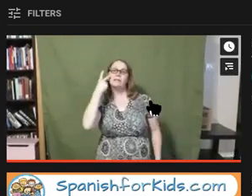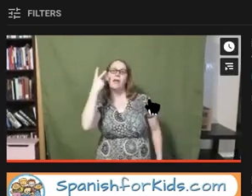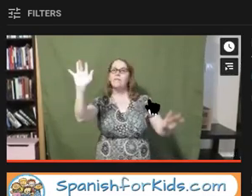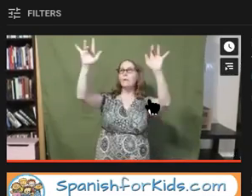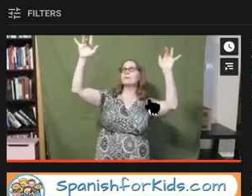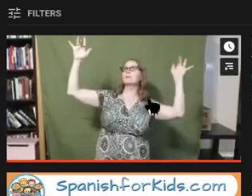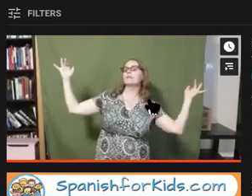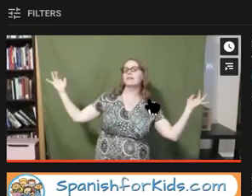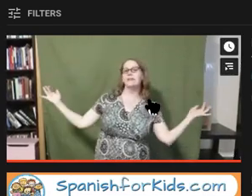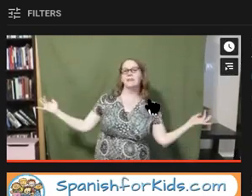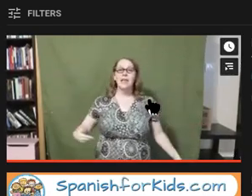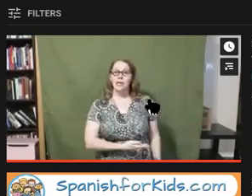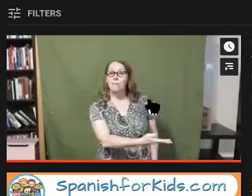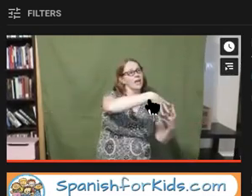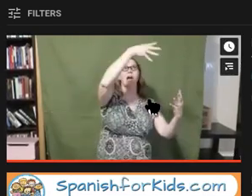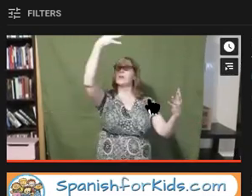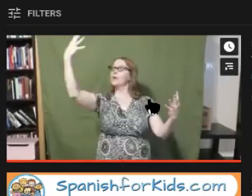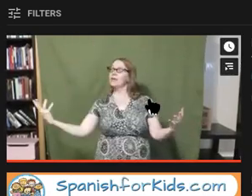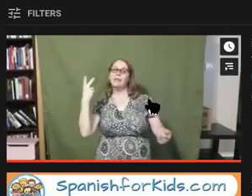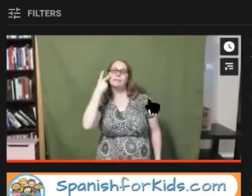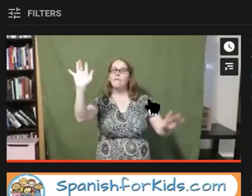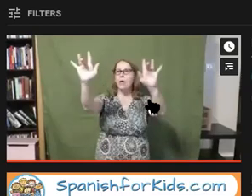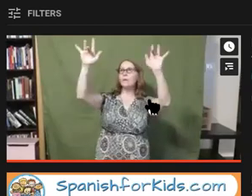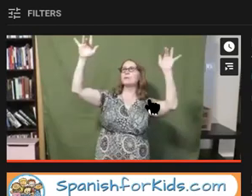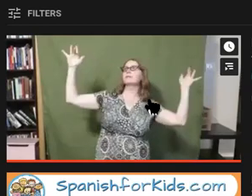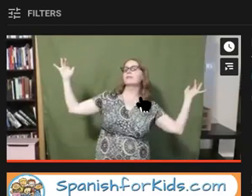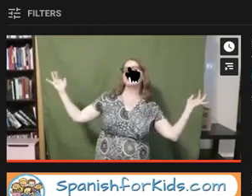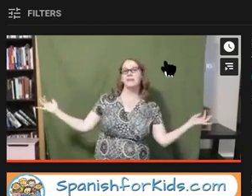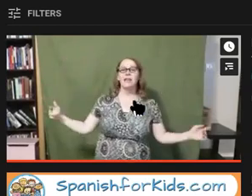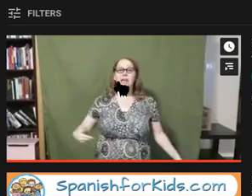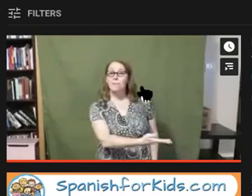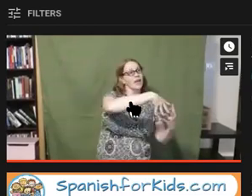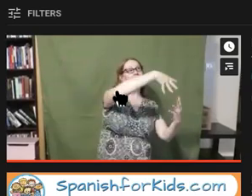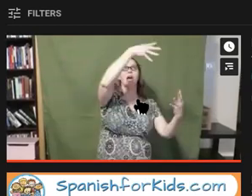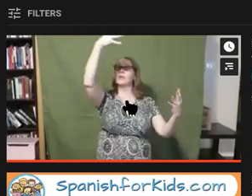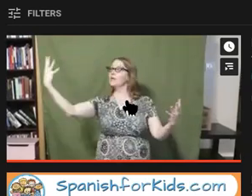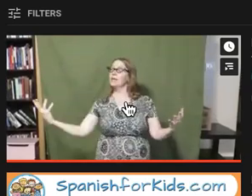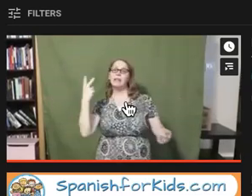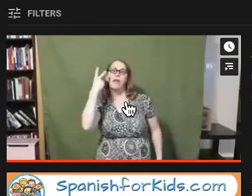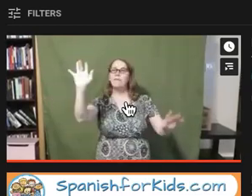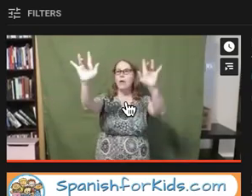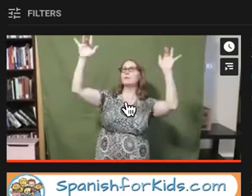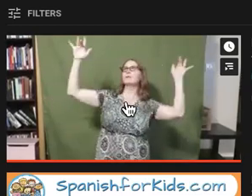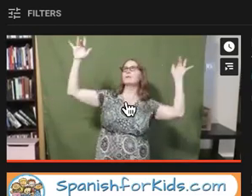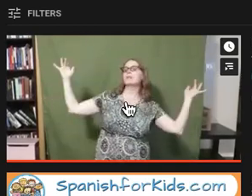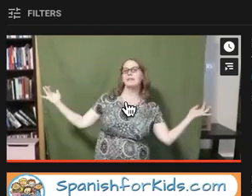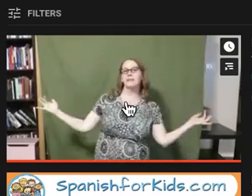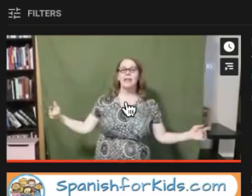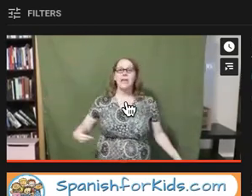up. Inmediatamente 2 videos salen. So this first one that we're going to